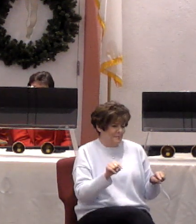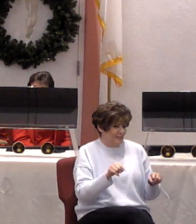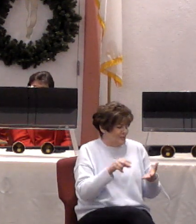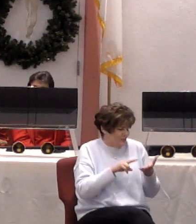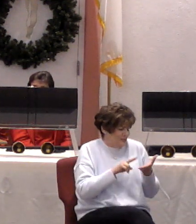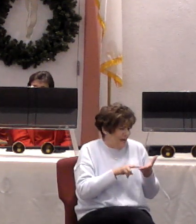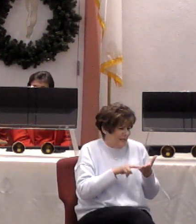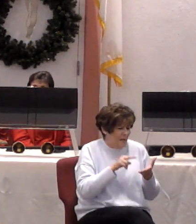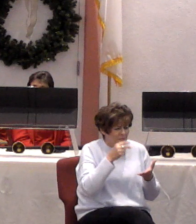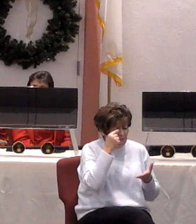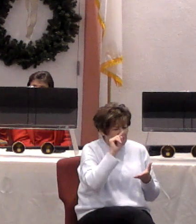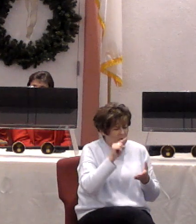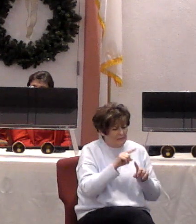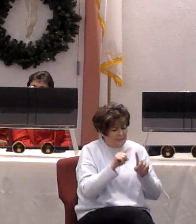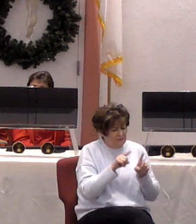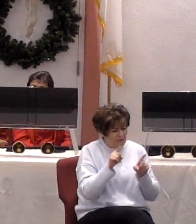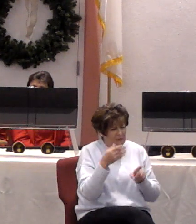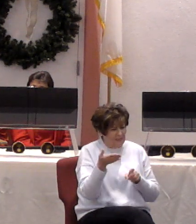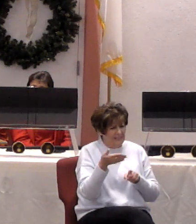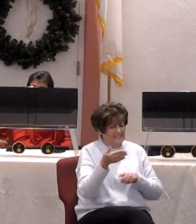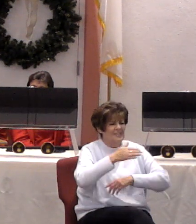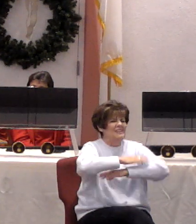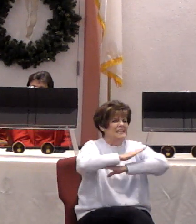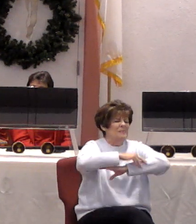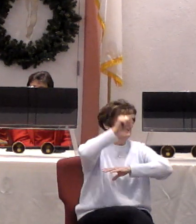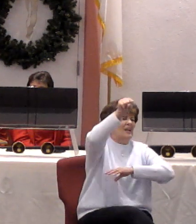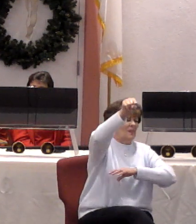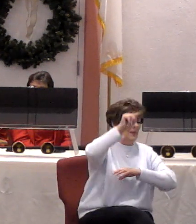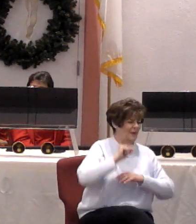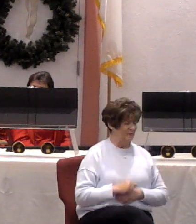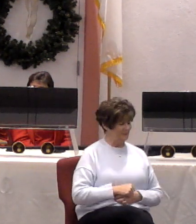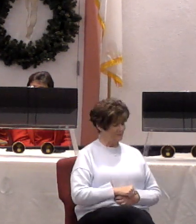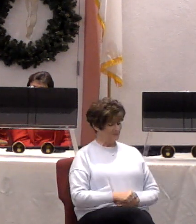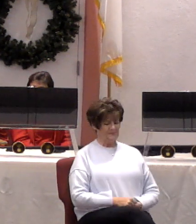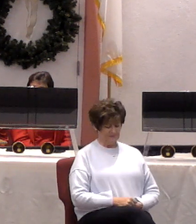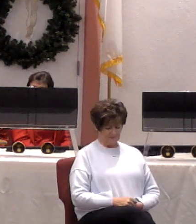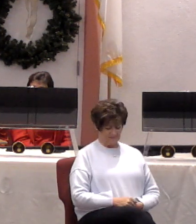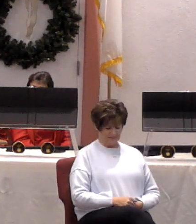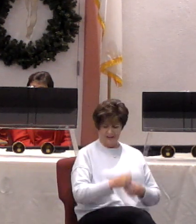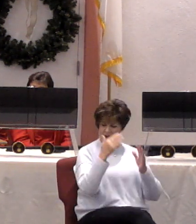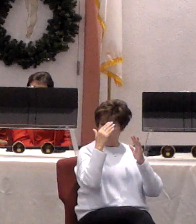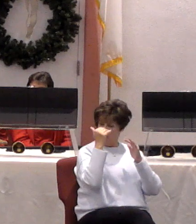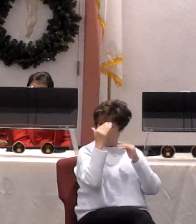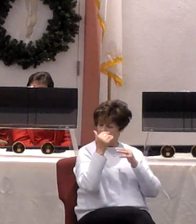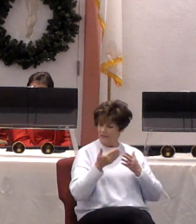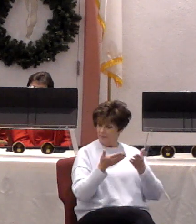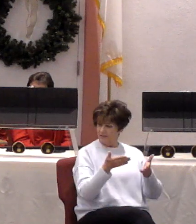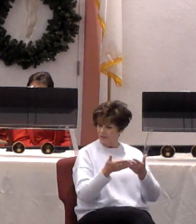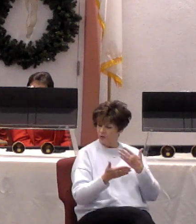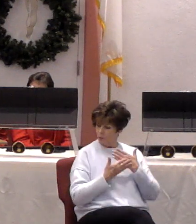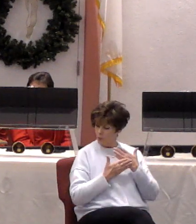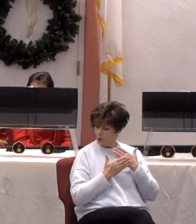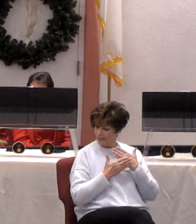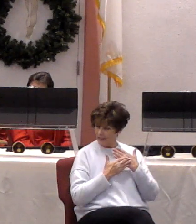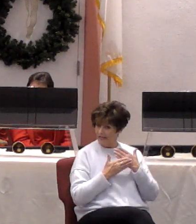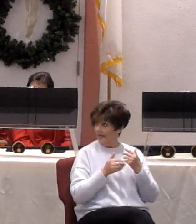dinner and those sorts of things in the lobby, and we'll be ready to move forward. Now, hopefully, I'm just going to give you a warning. Hopefully, everybody